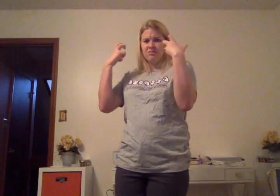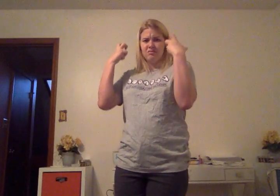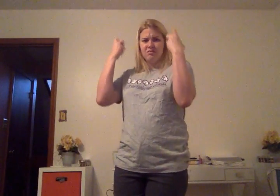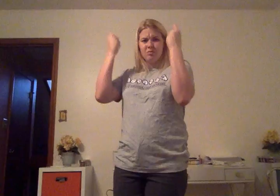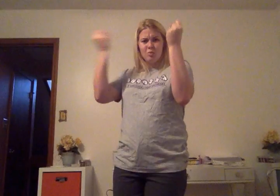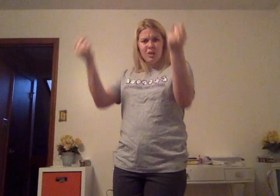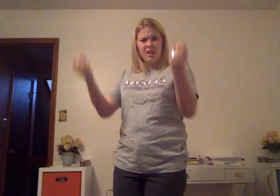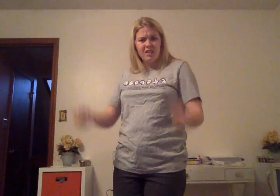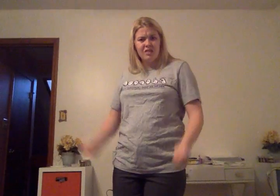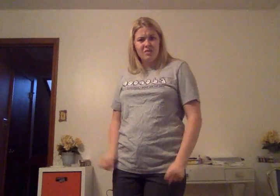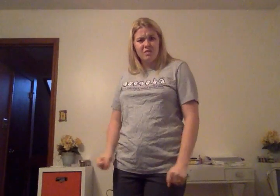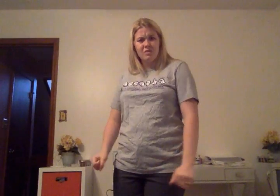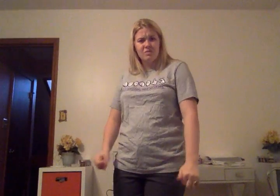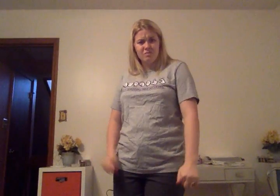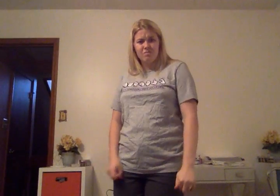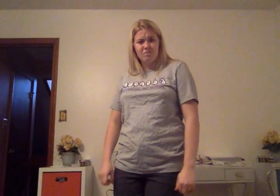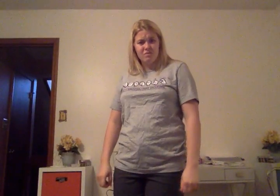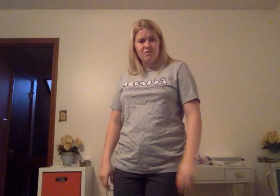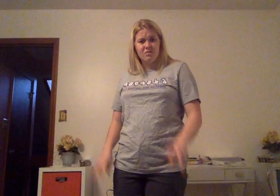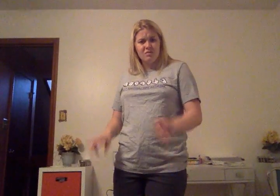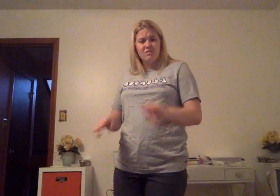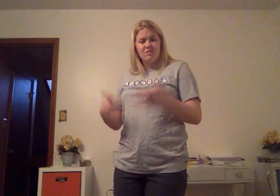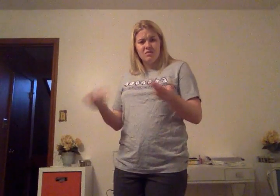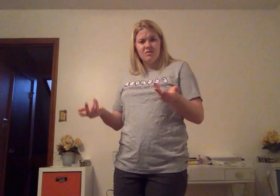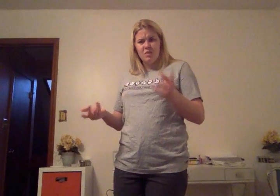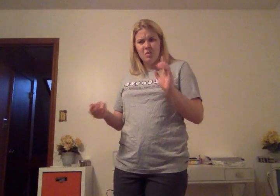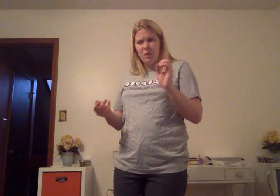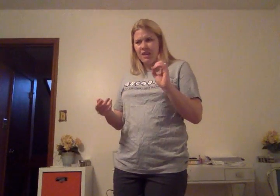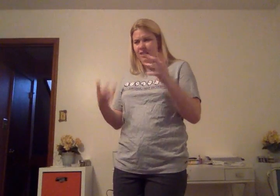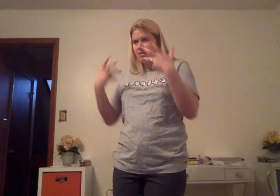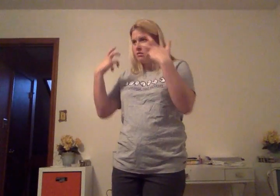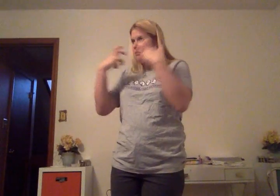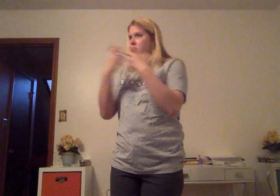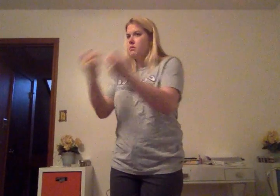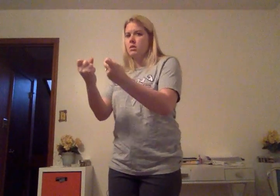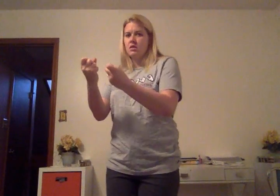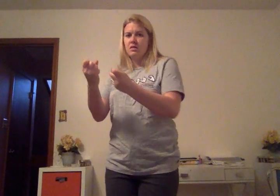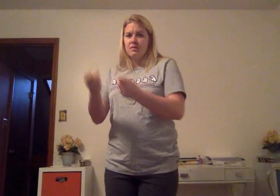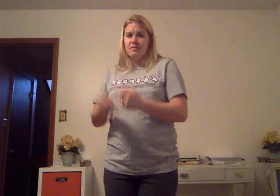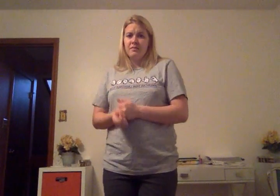did. Yeah. A lot. Where did that come from? The only answer I have is God.